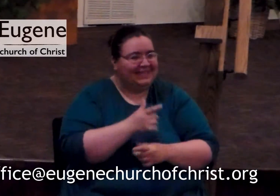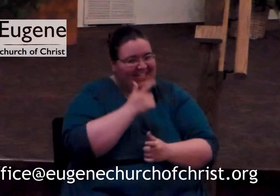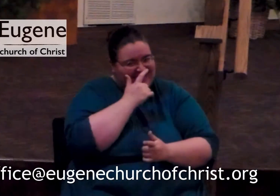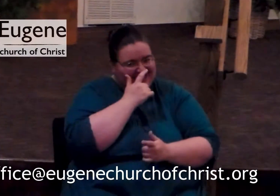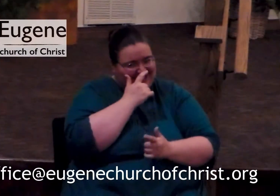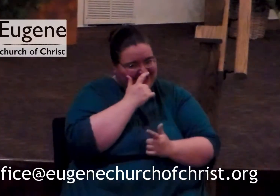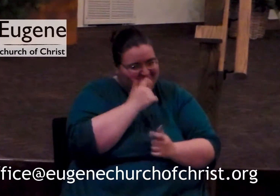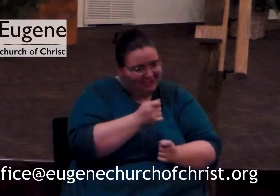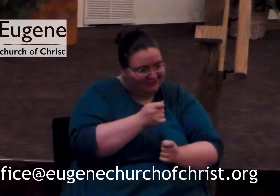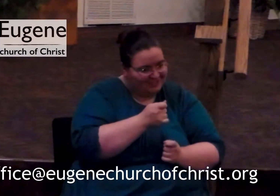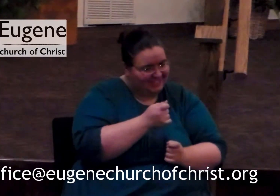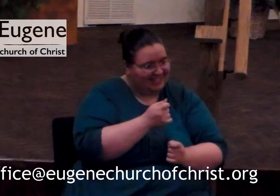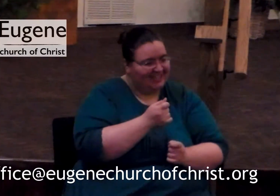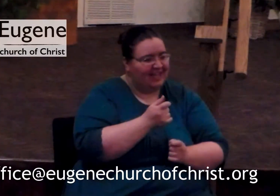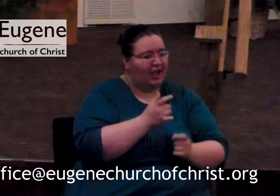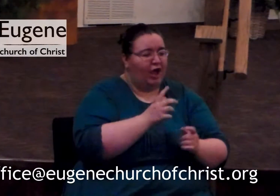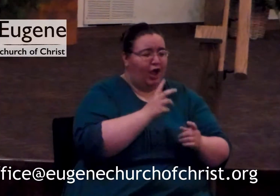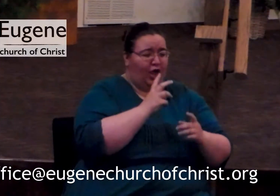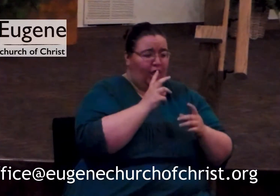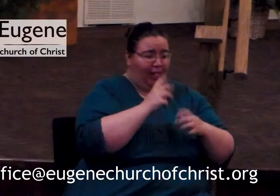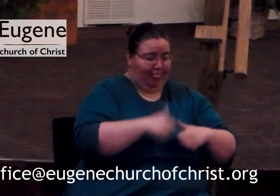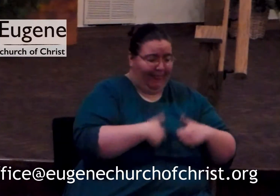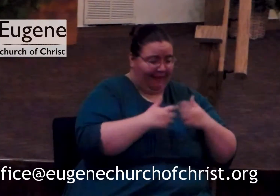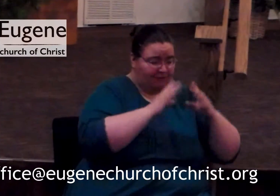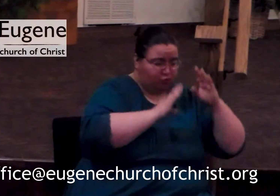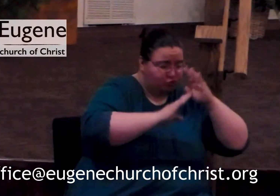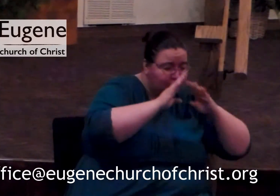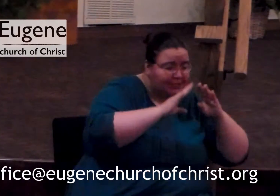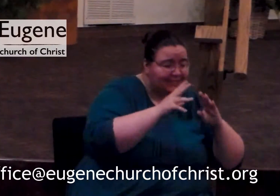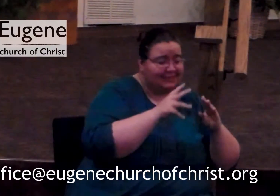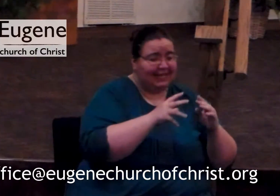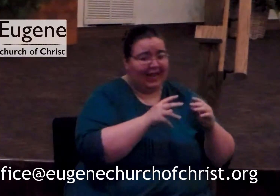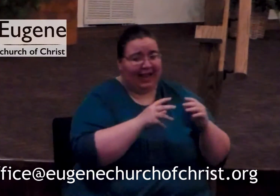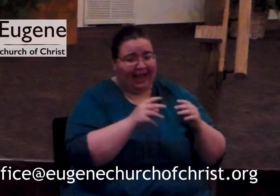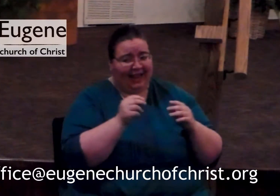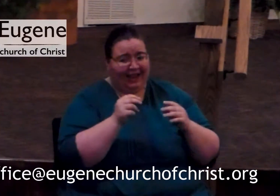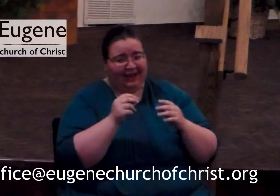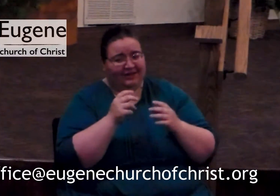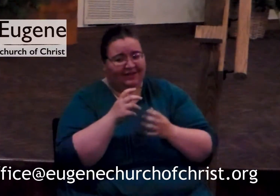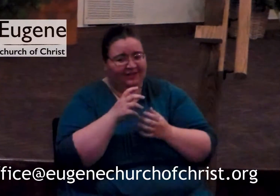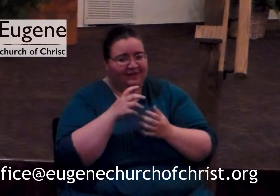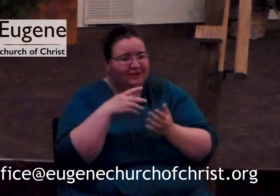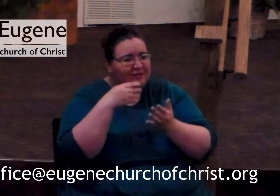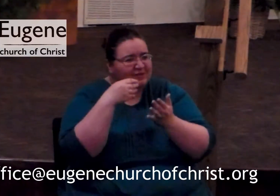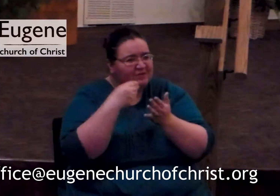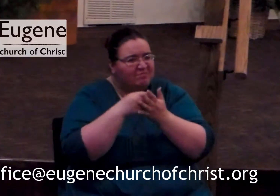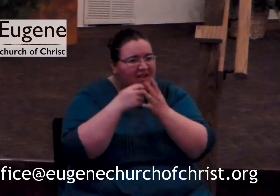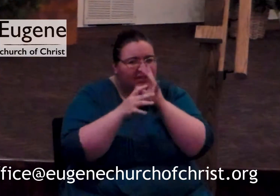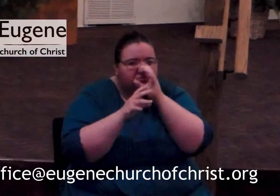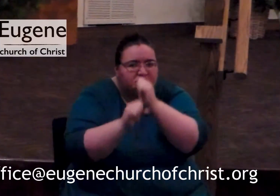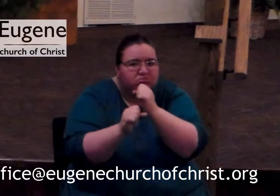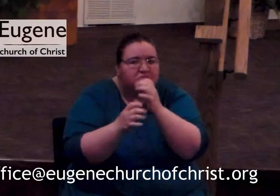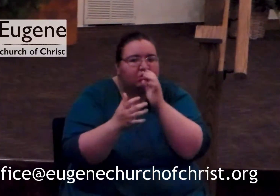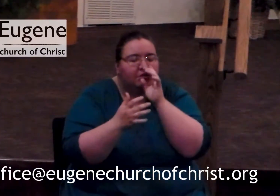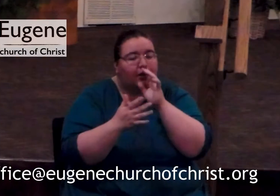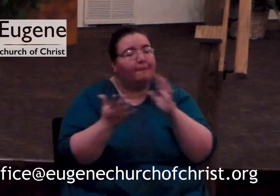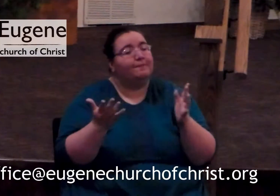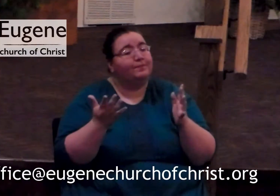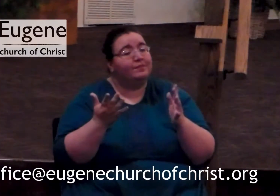of this is to remind us there are different kinds of thorns. If you have in the course of gardening run across one kind